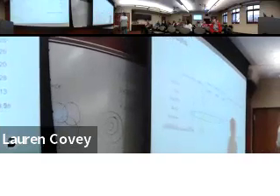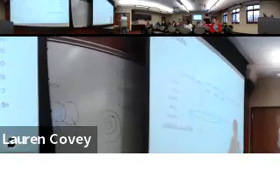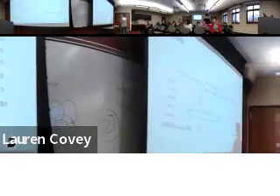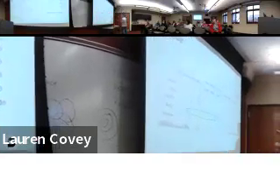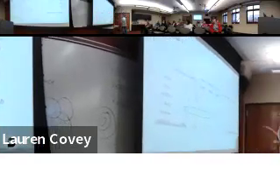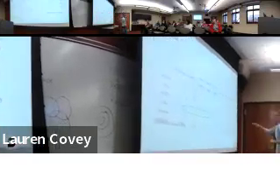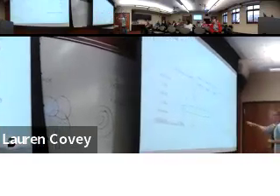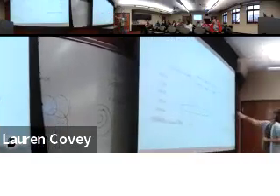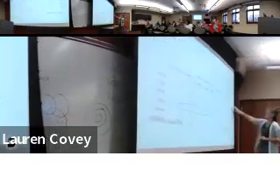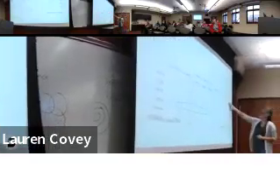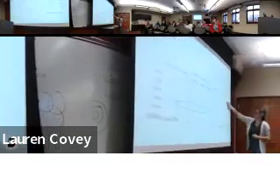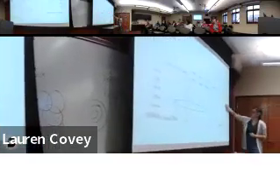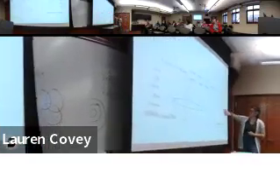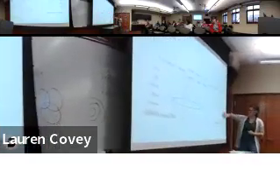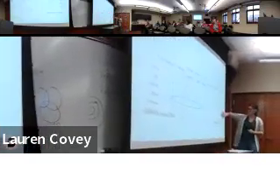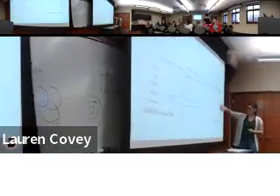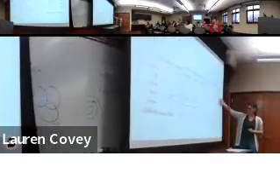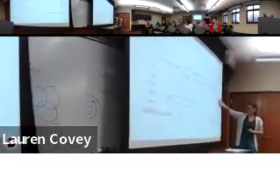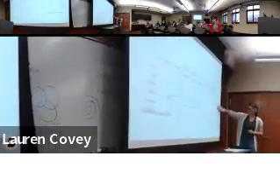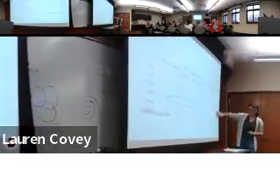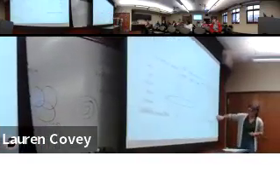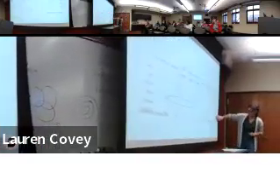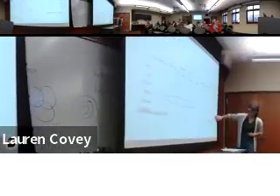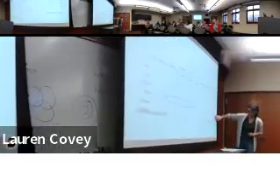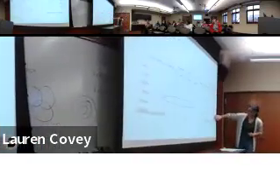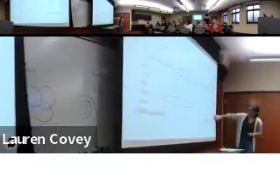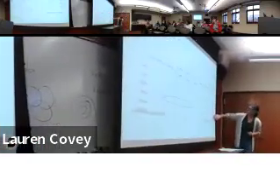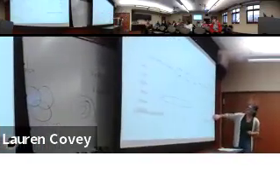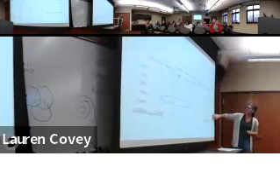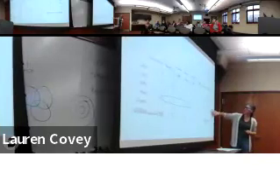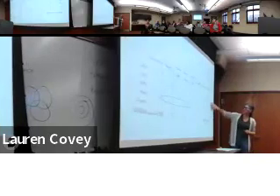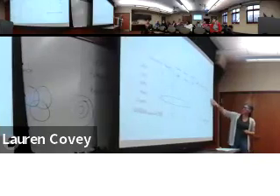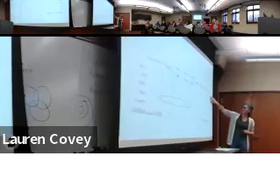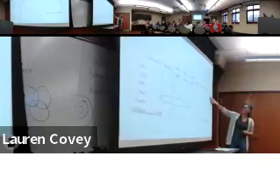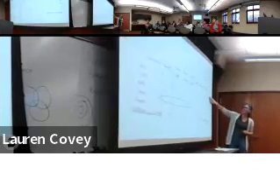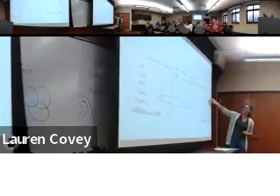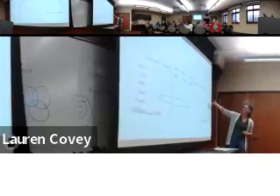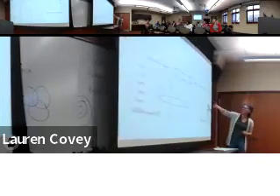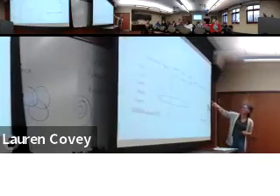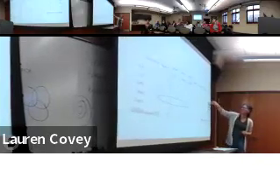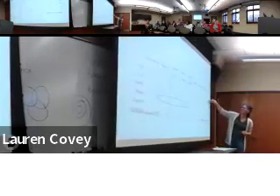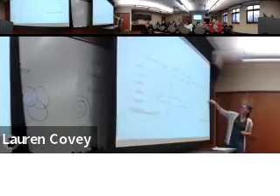here, it's pretty good. The maximum is, I can't remember, it is maybe it's 28.